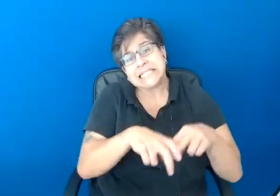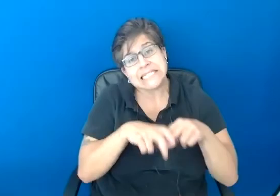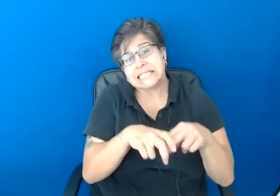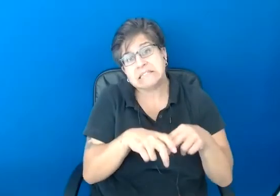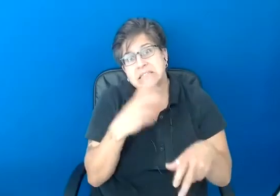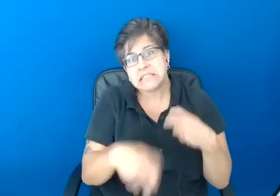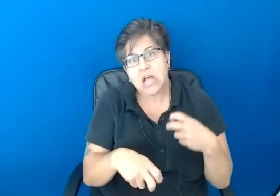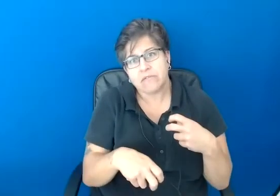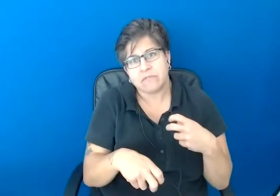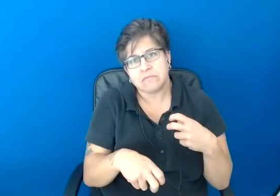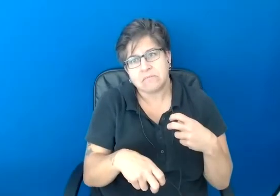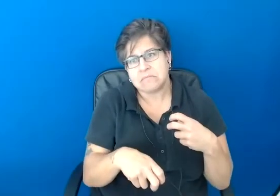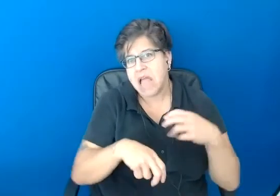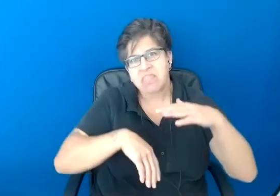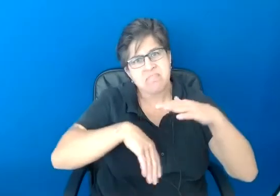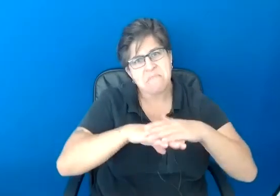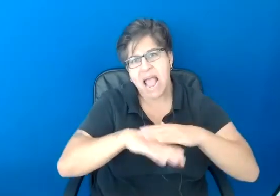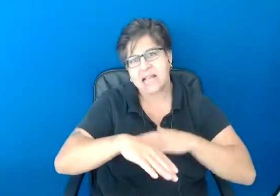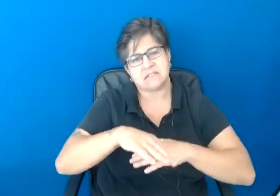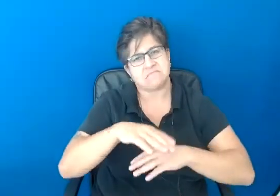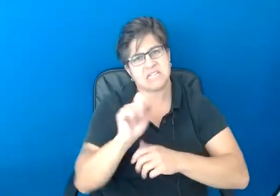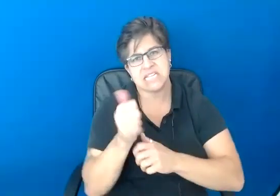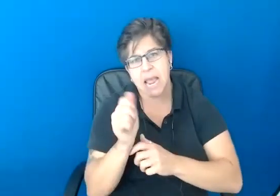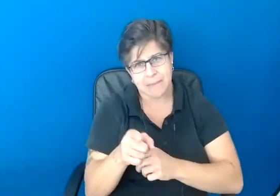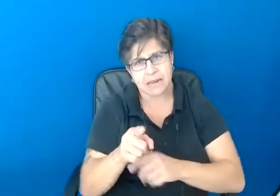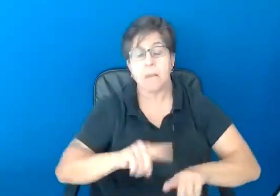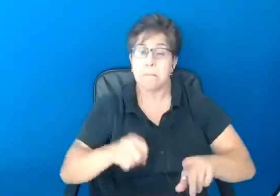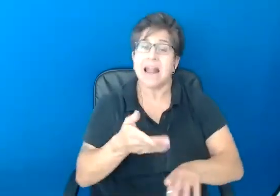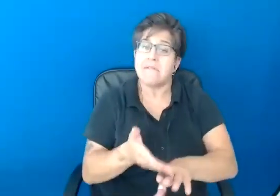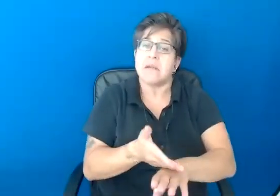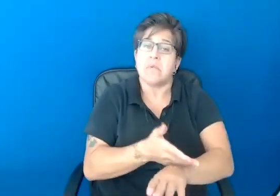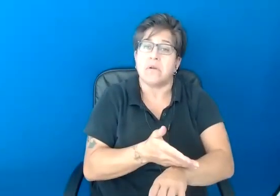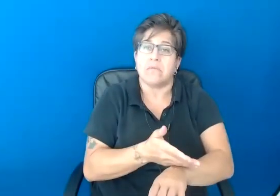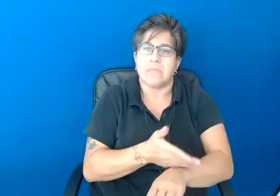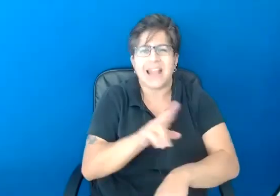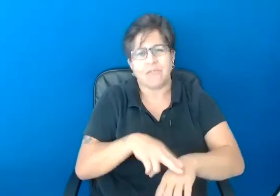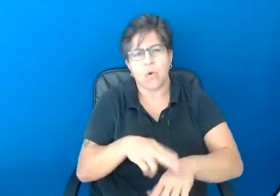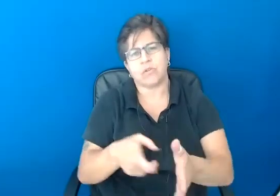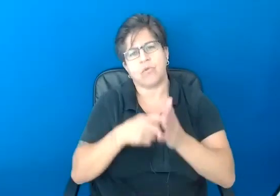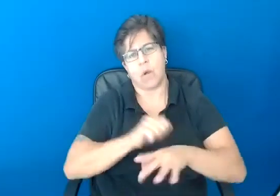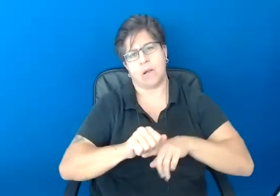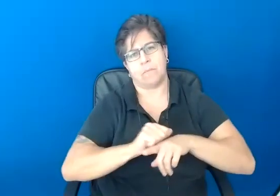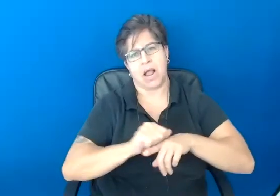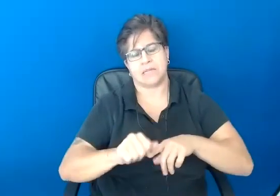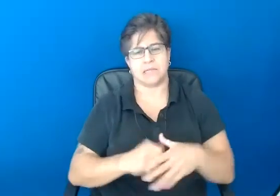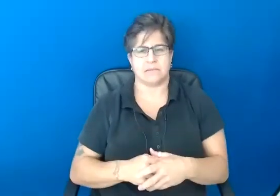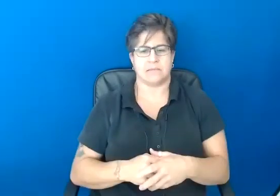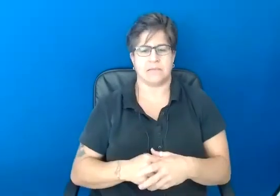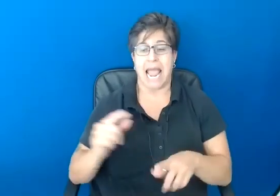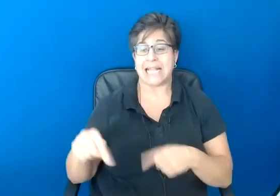And since I'm retired from teaching, I've been able to extend it. I've changed it. I've rearranged it, but it